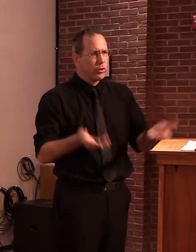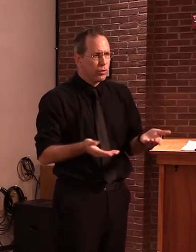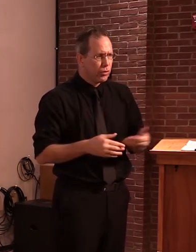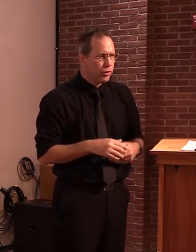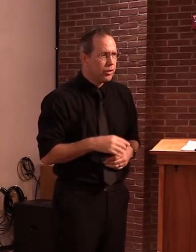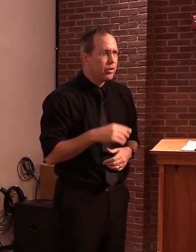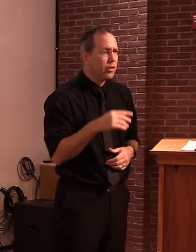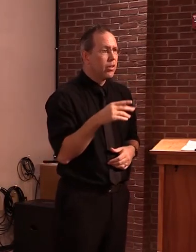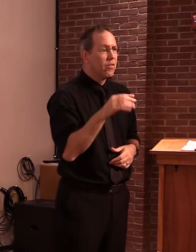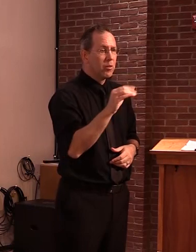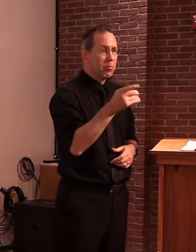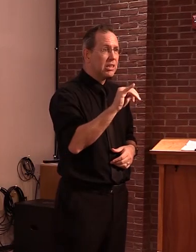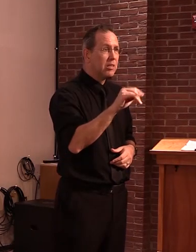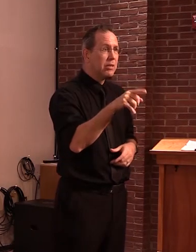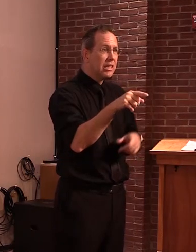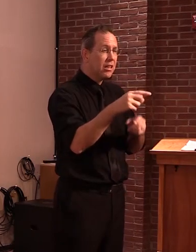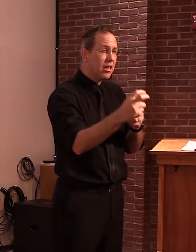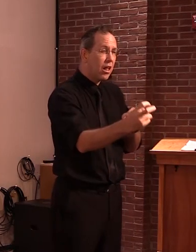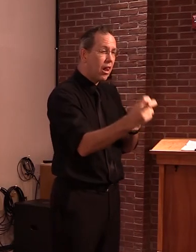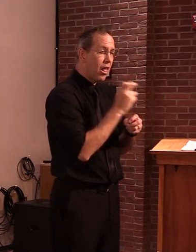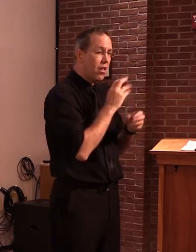were bathroom facilities in there.